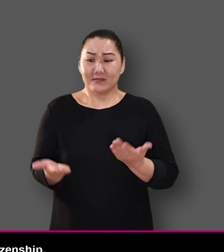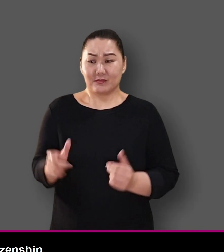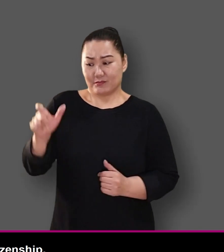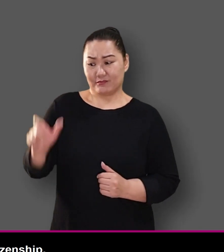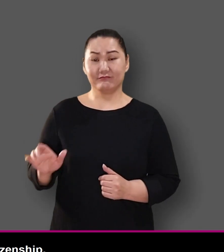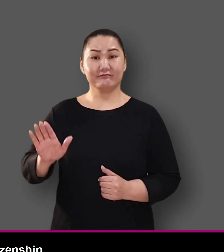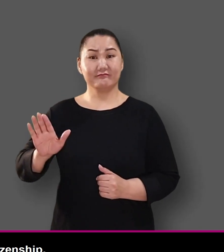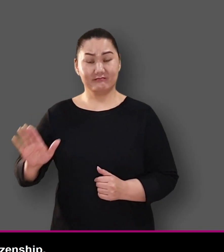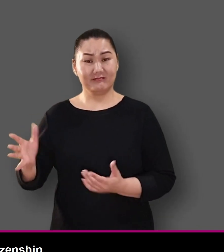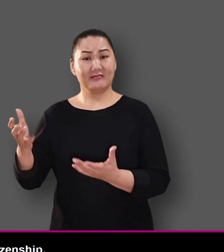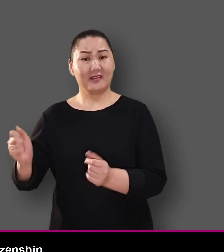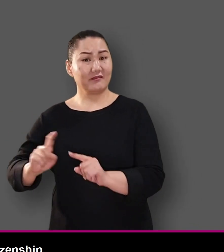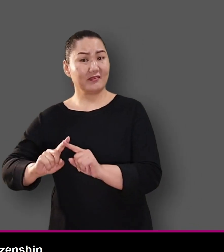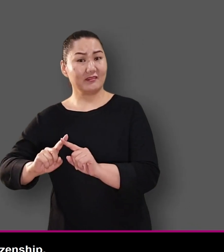citizenship,